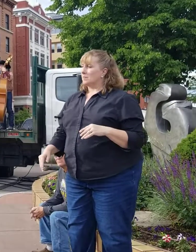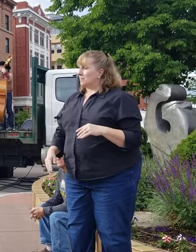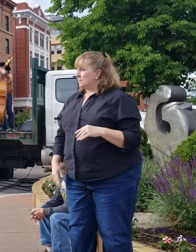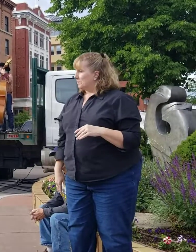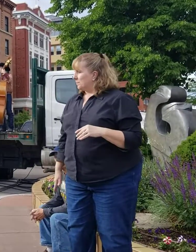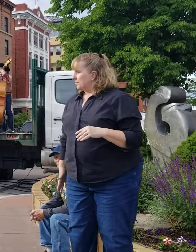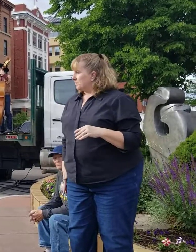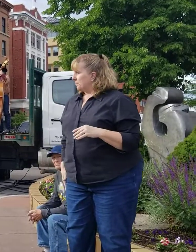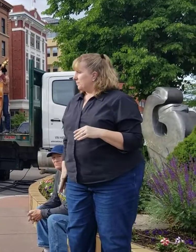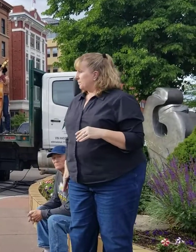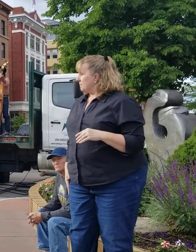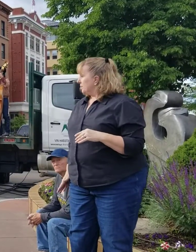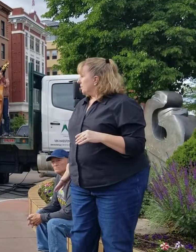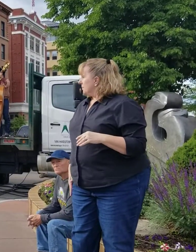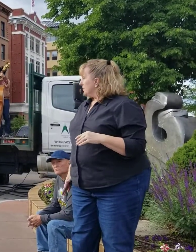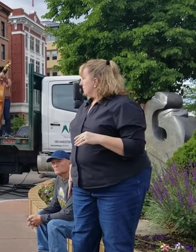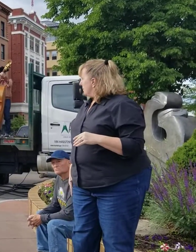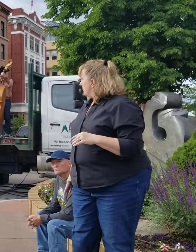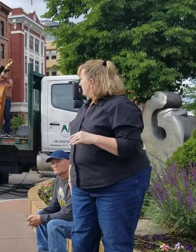Fire.